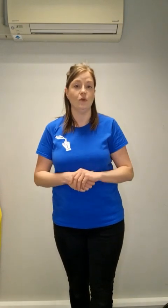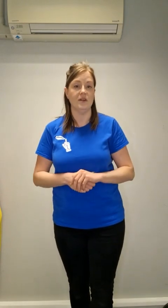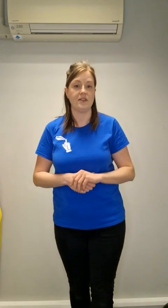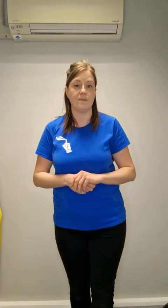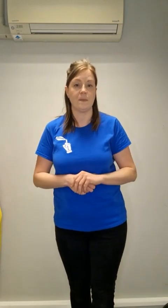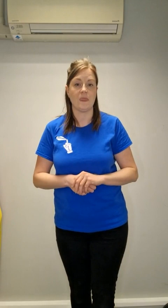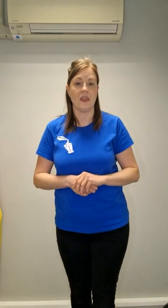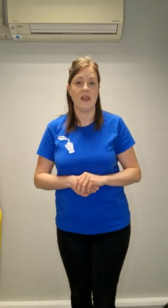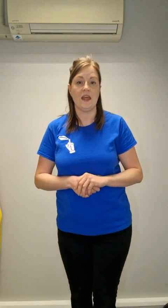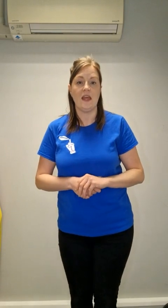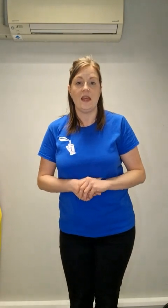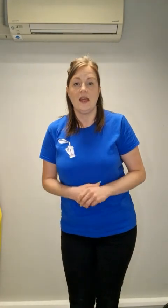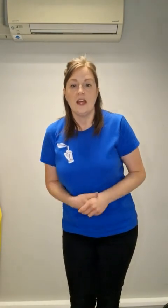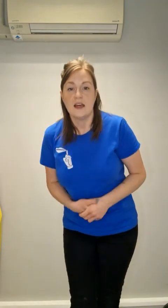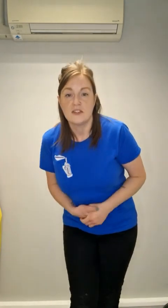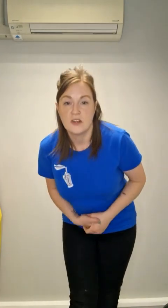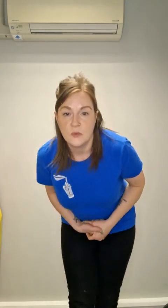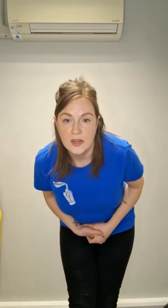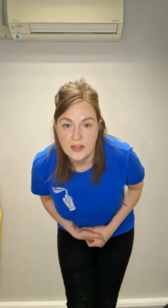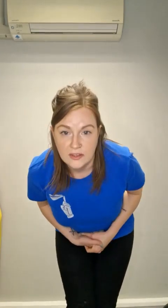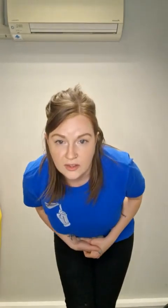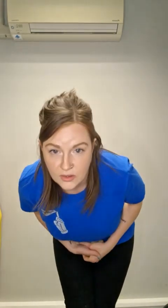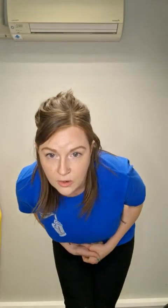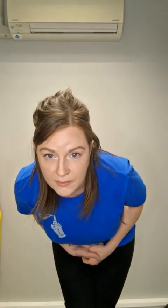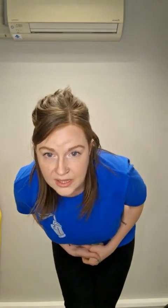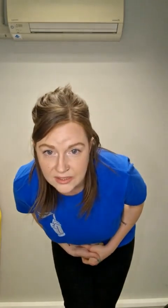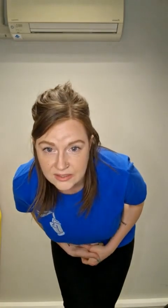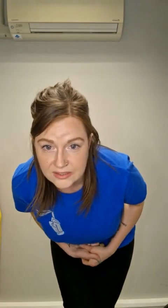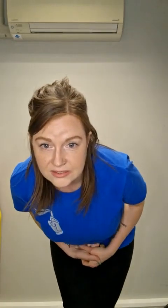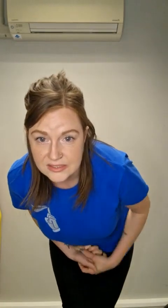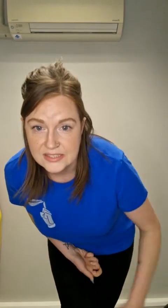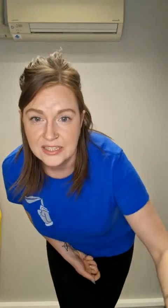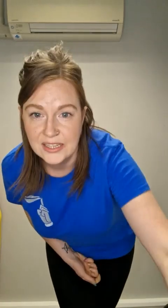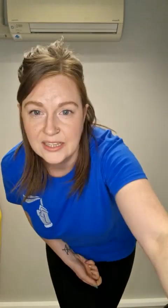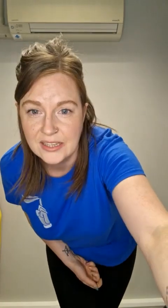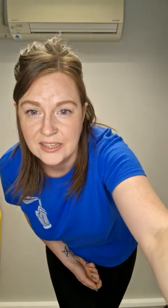forward. Just going to read the comments.